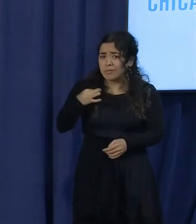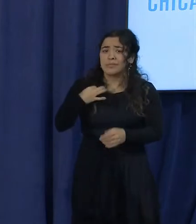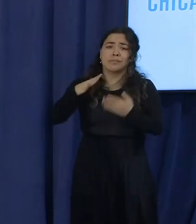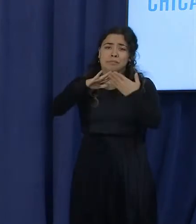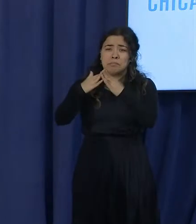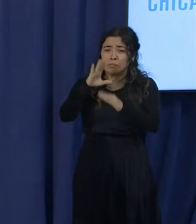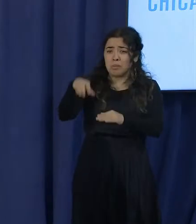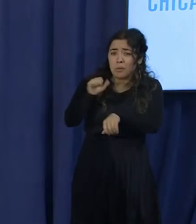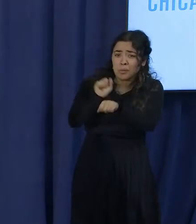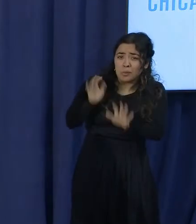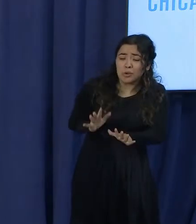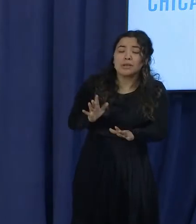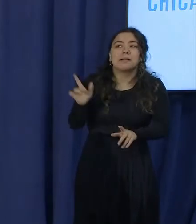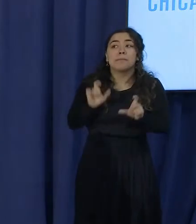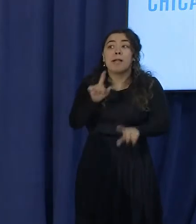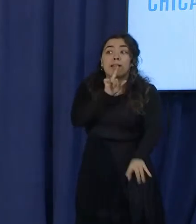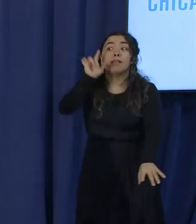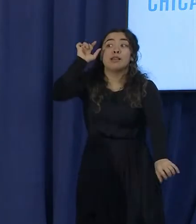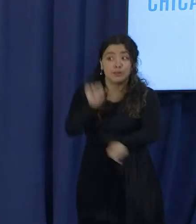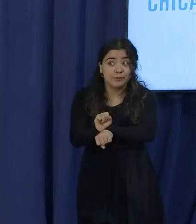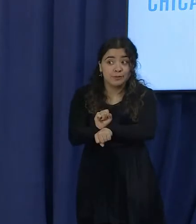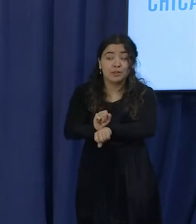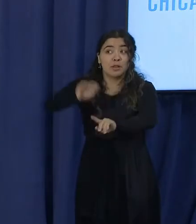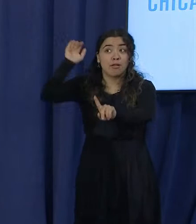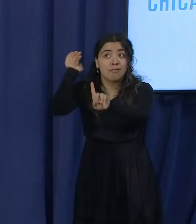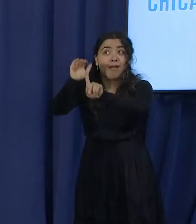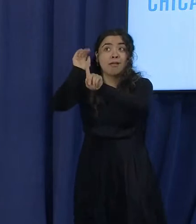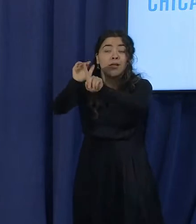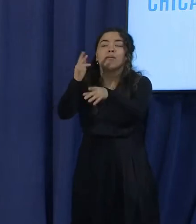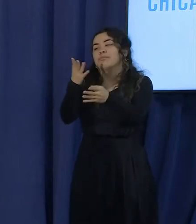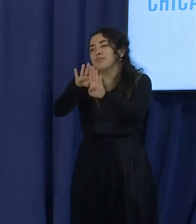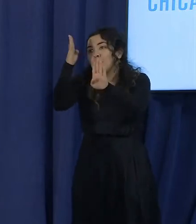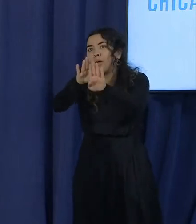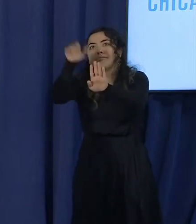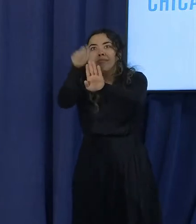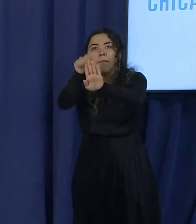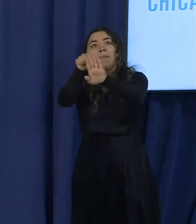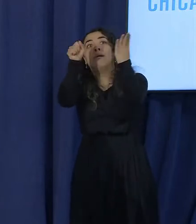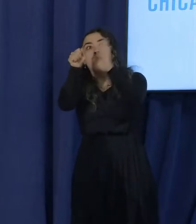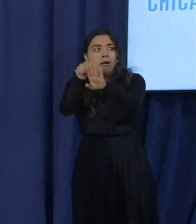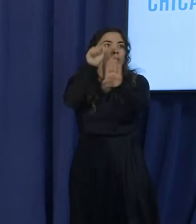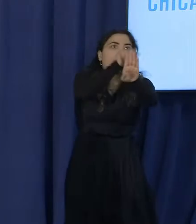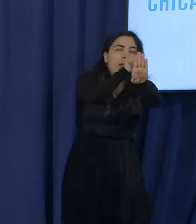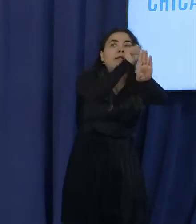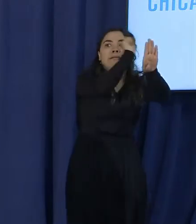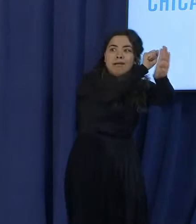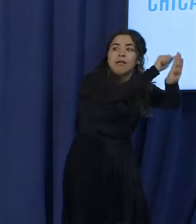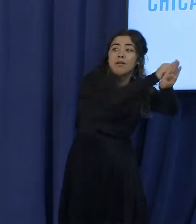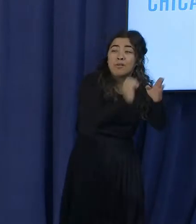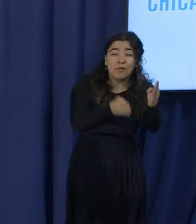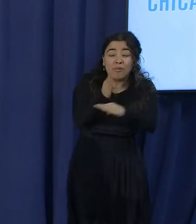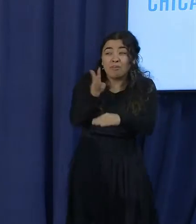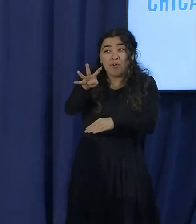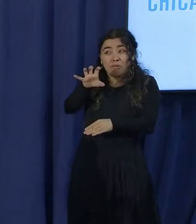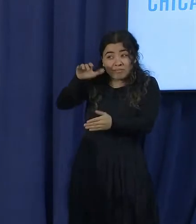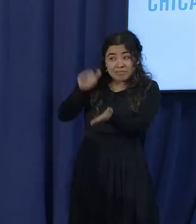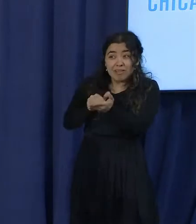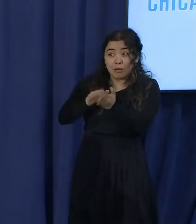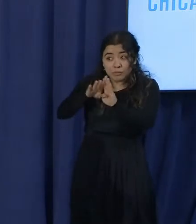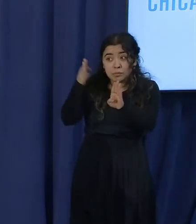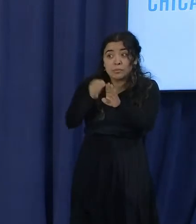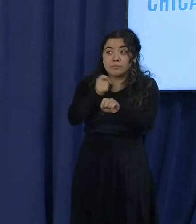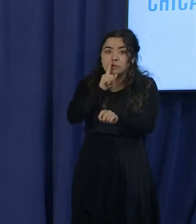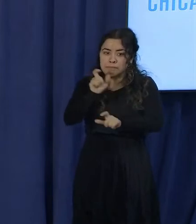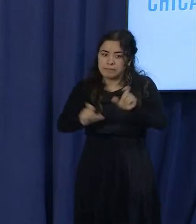others, knocking on doors in our hardest hit neighborhoods, more than 400,000 doors over these last few months, making sure people have access